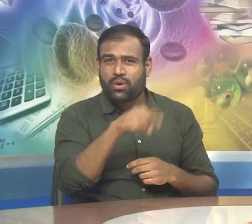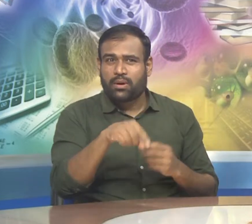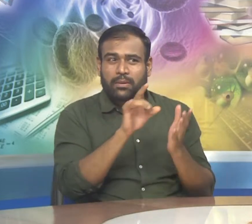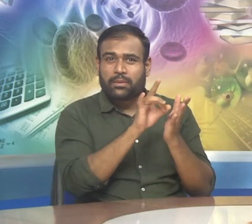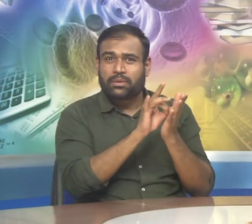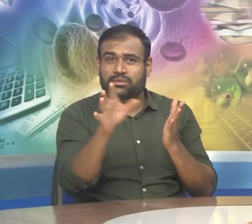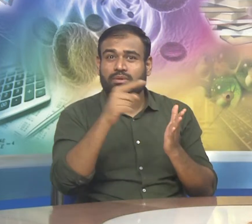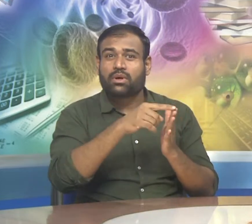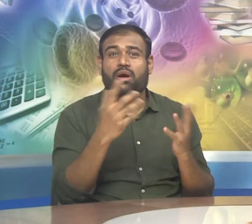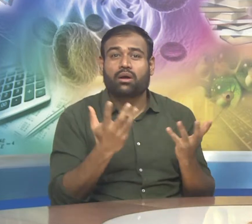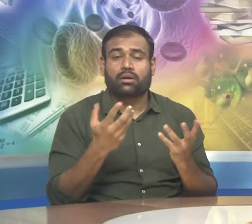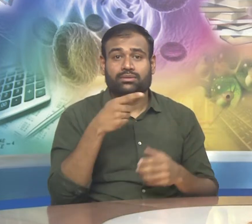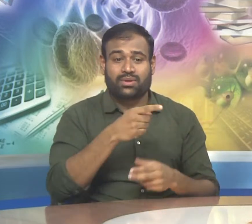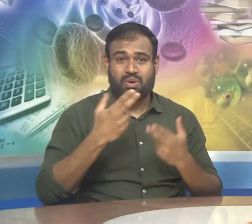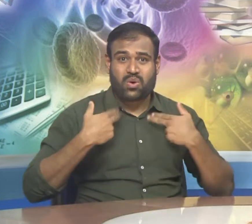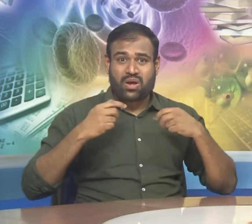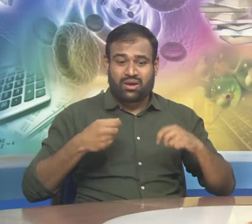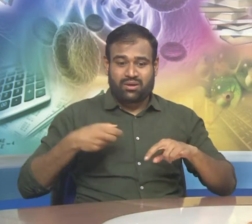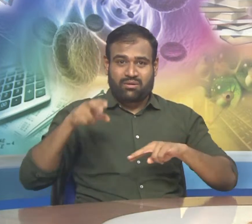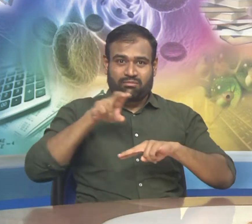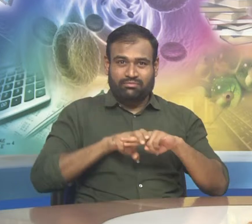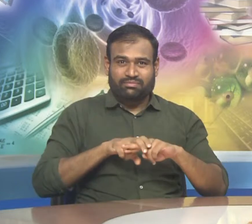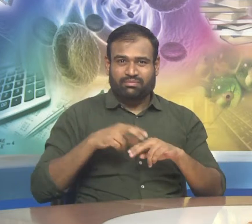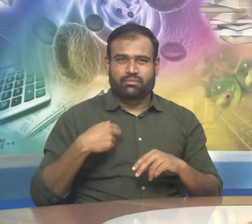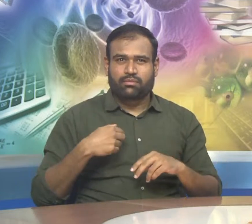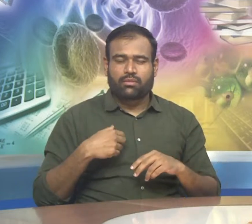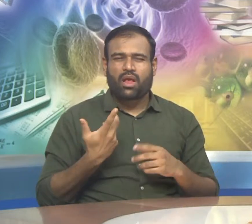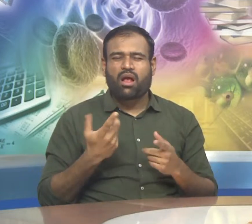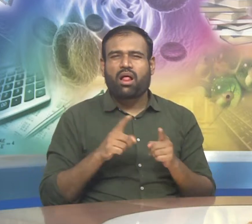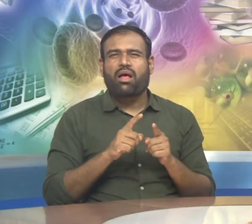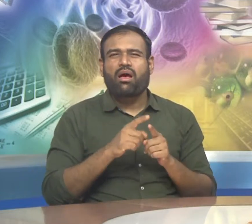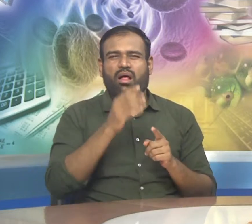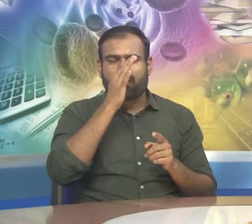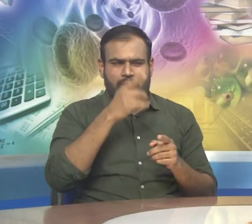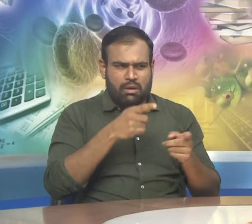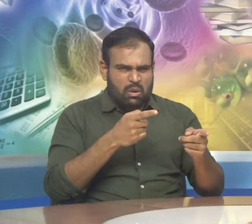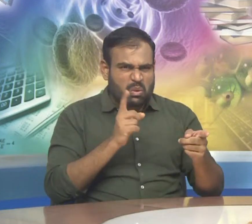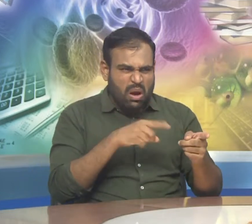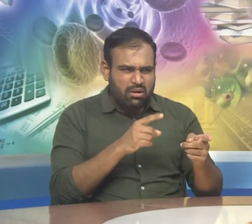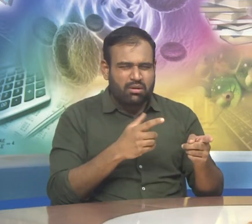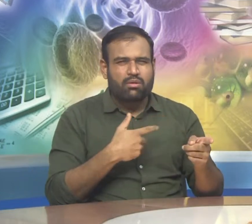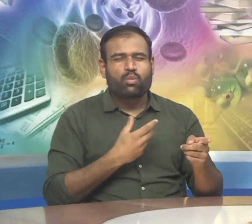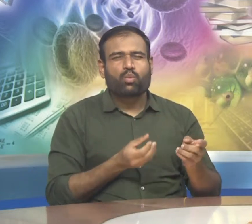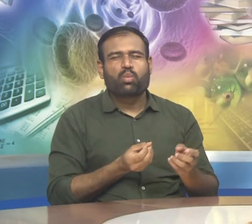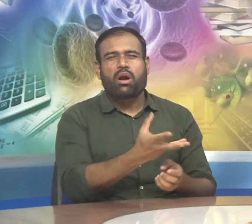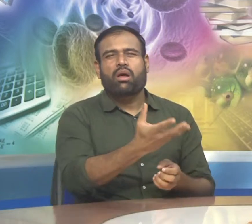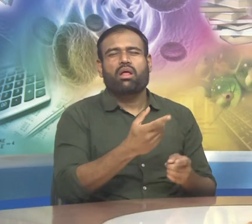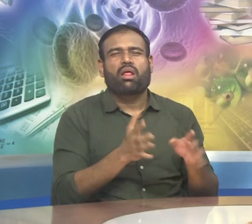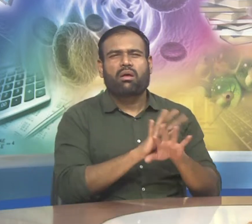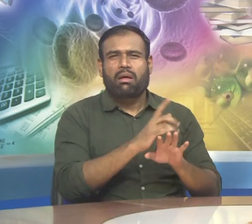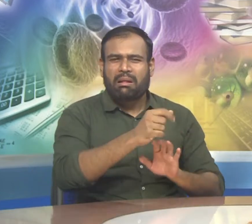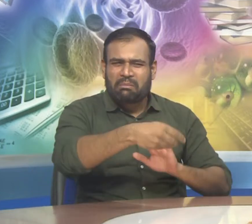Only on the ground of incapacity of or proved misbehavior.